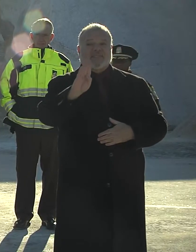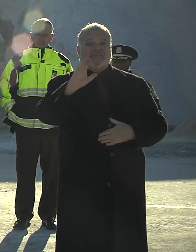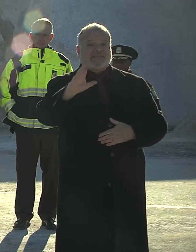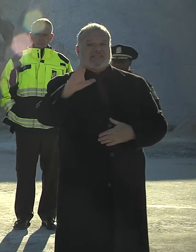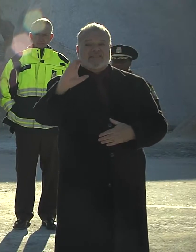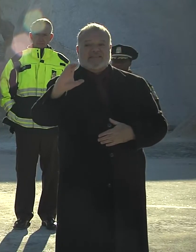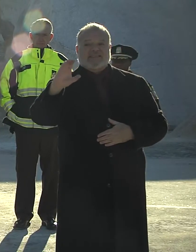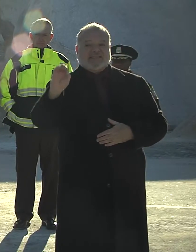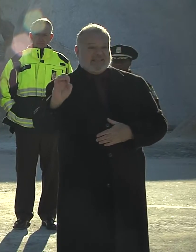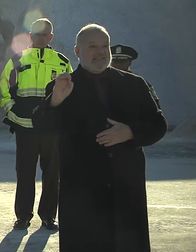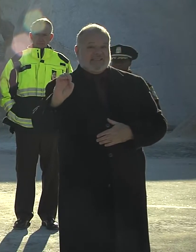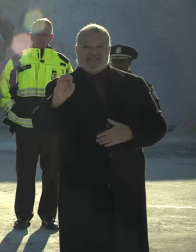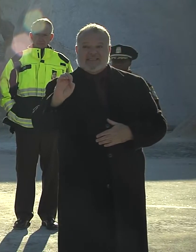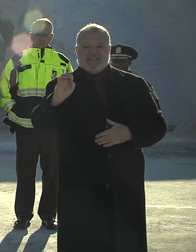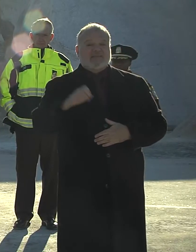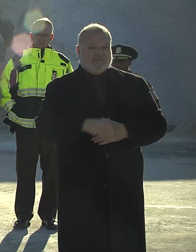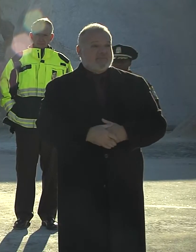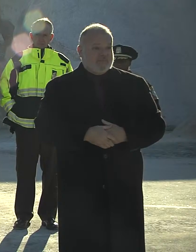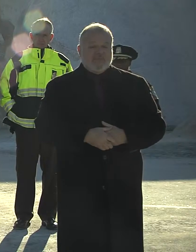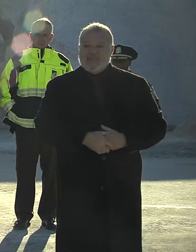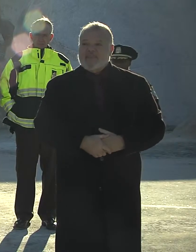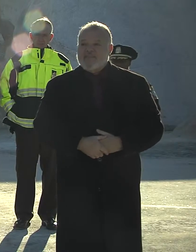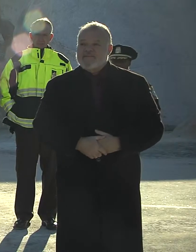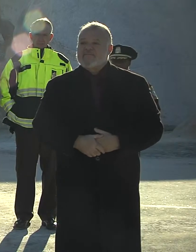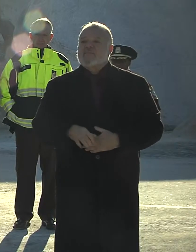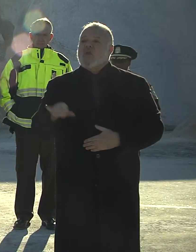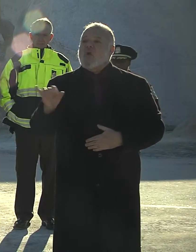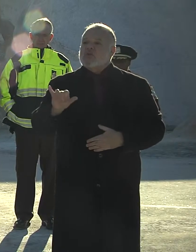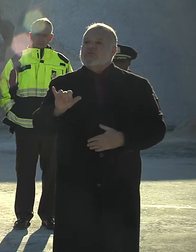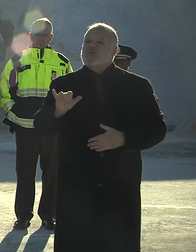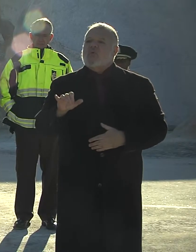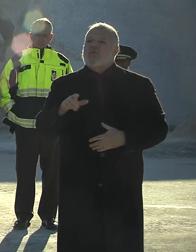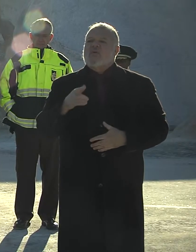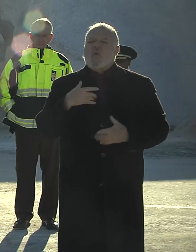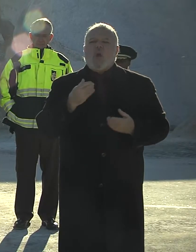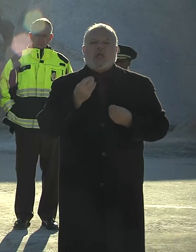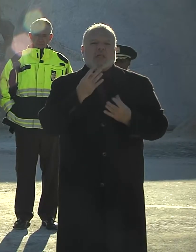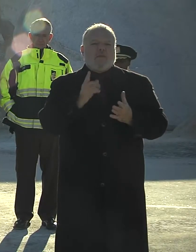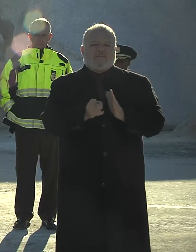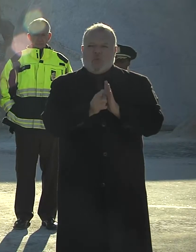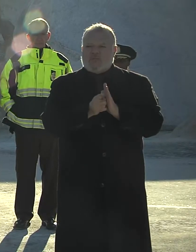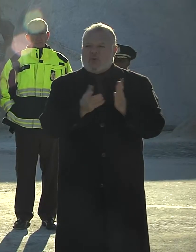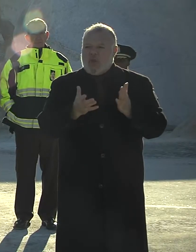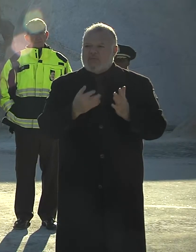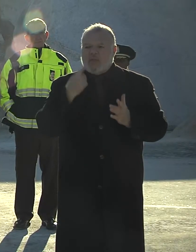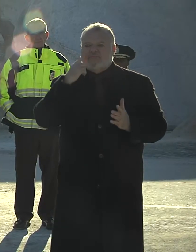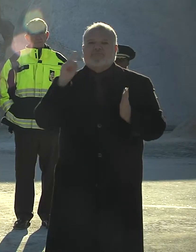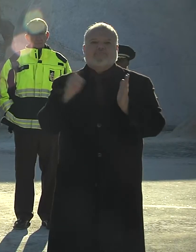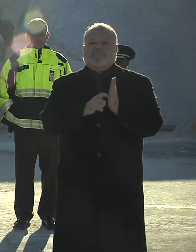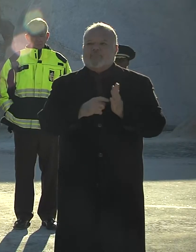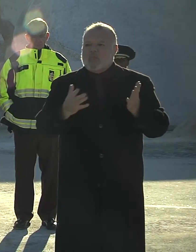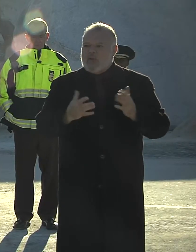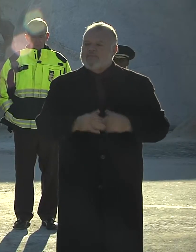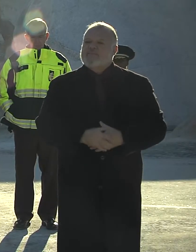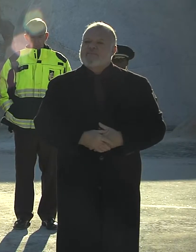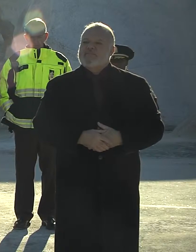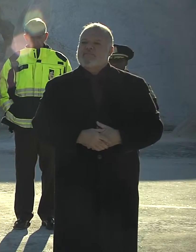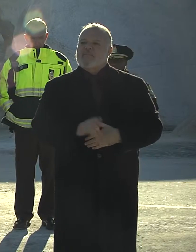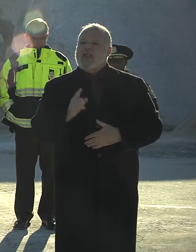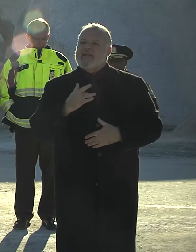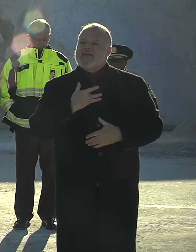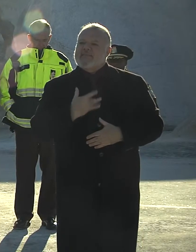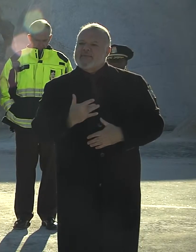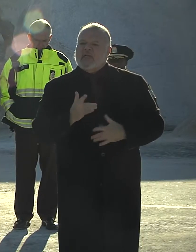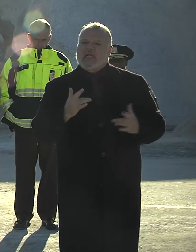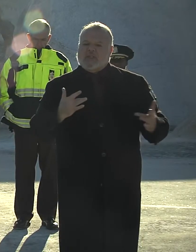boston.gov/BCCE. I also want to take a moment to note a very concerning trend that we have seen in the